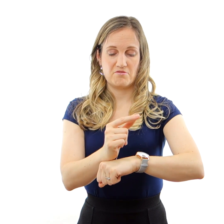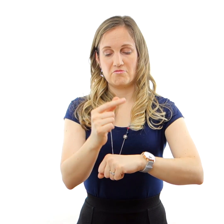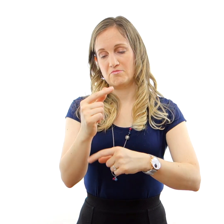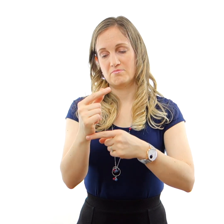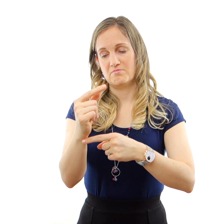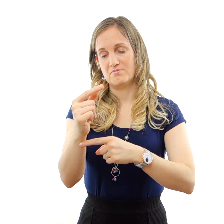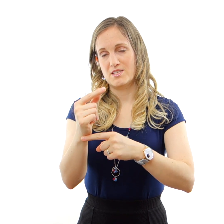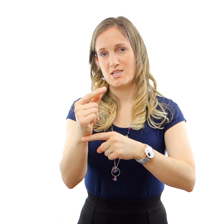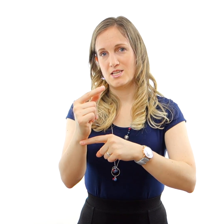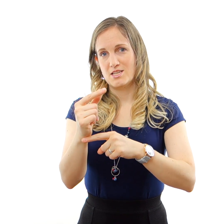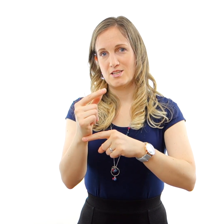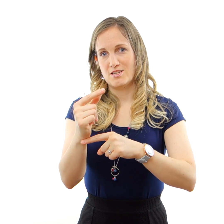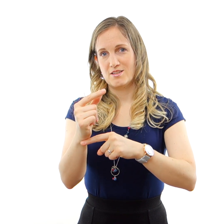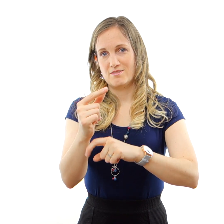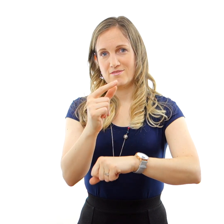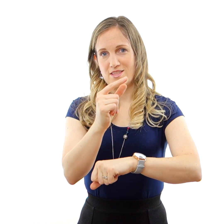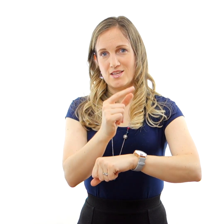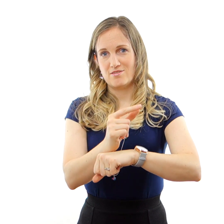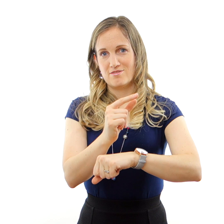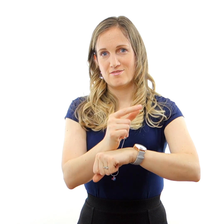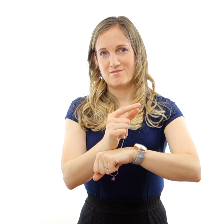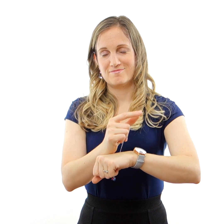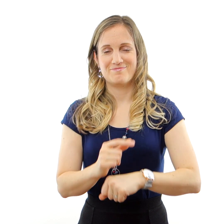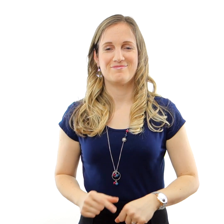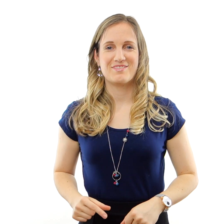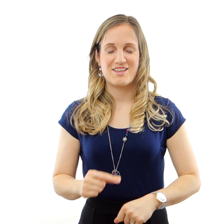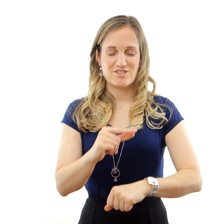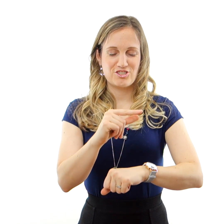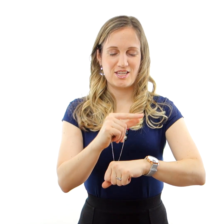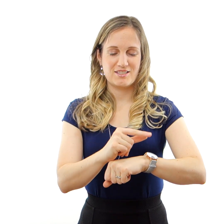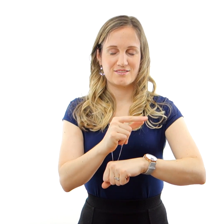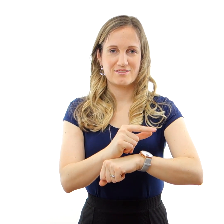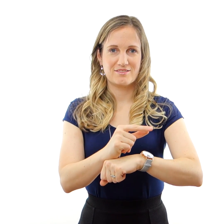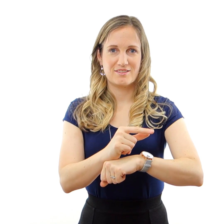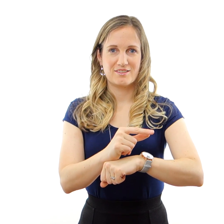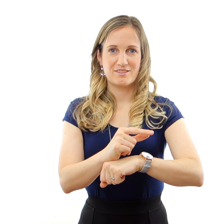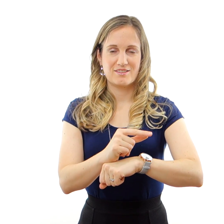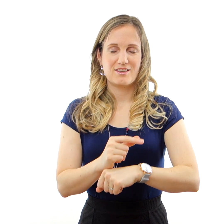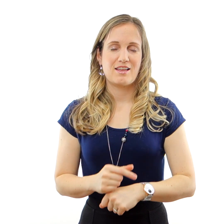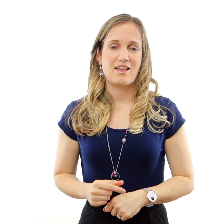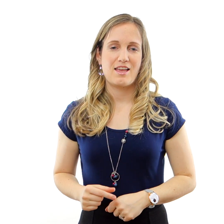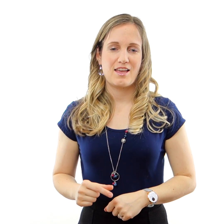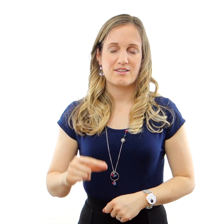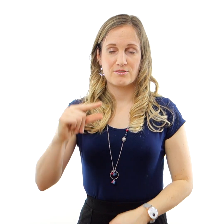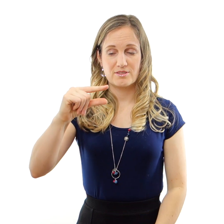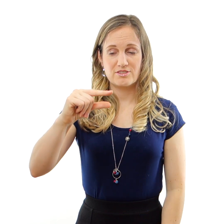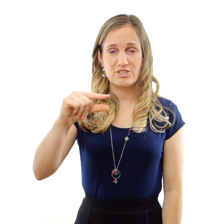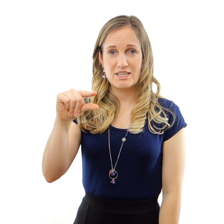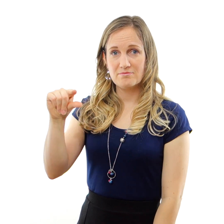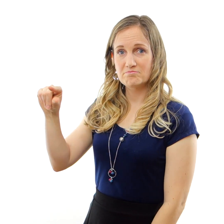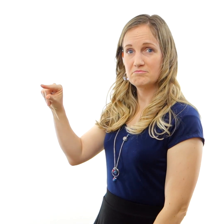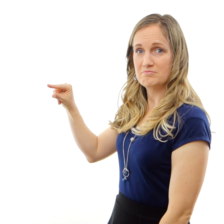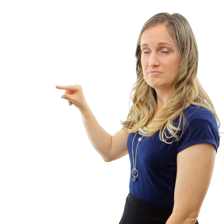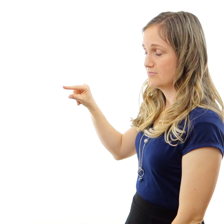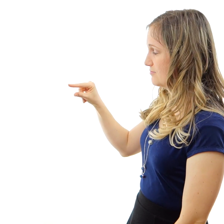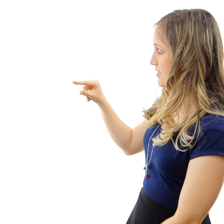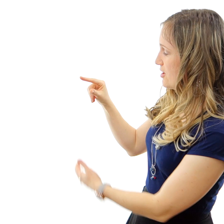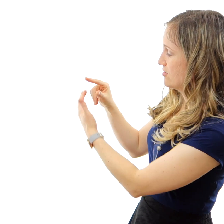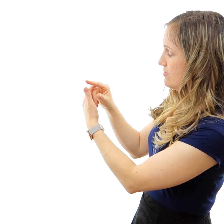of right there. G. And so here's a G. Your fingers